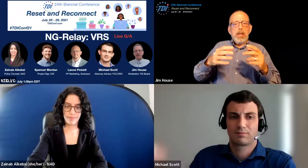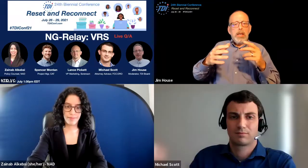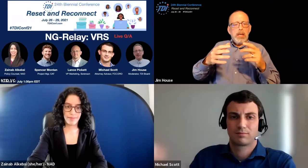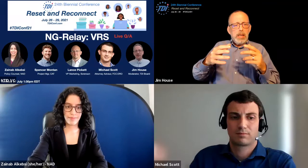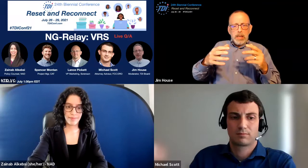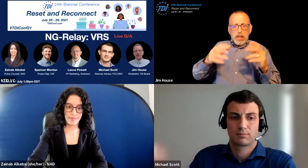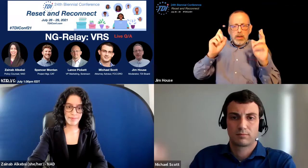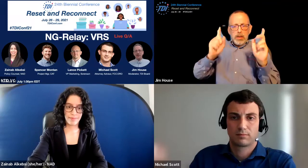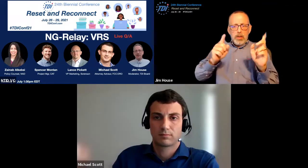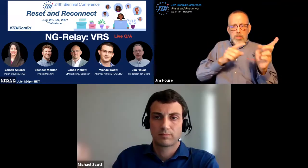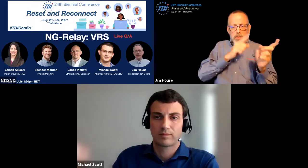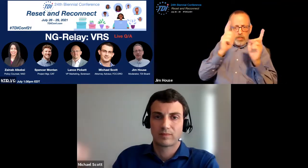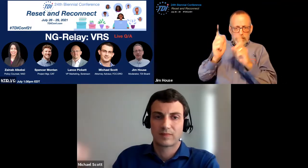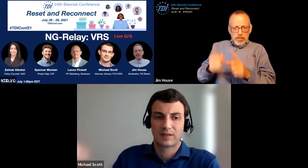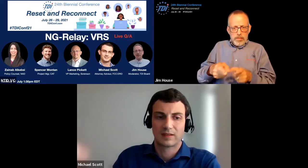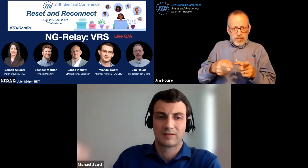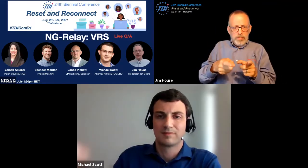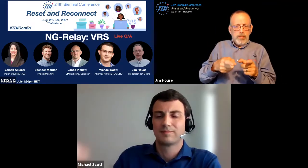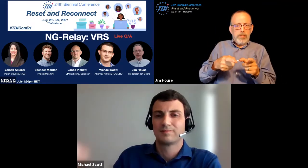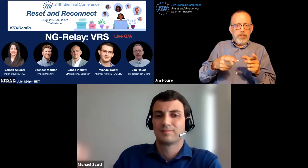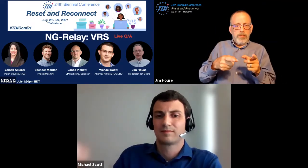turn on your screen real briefly.